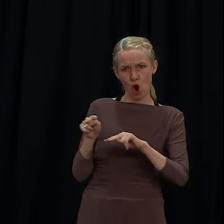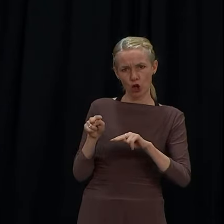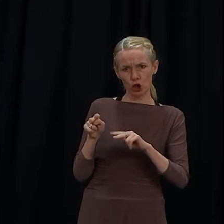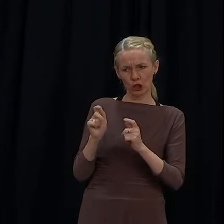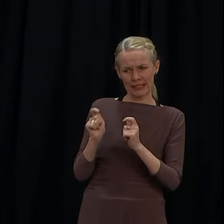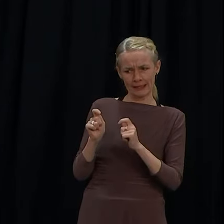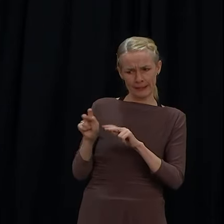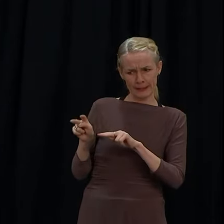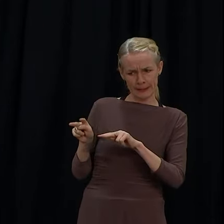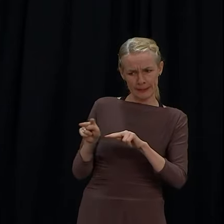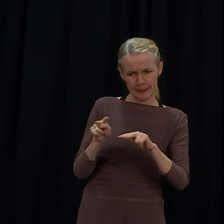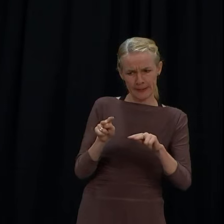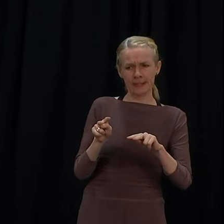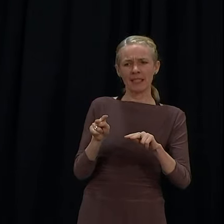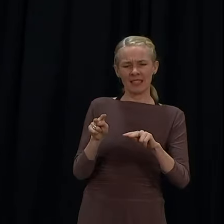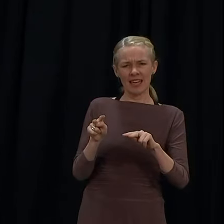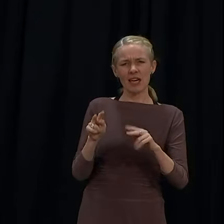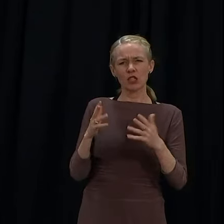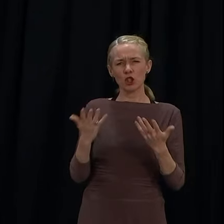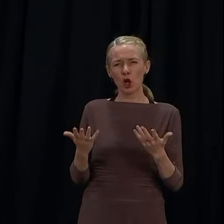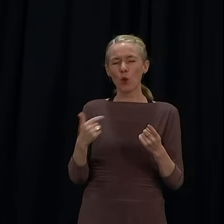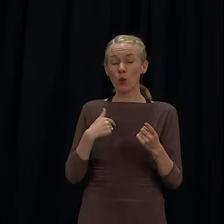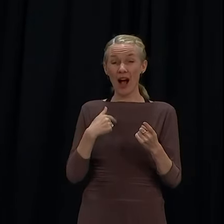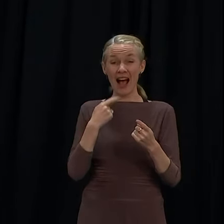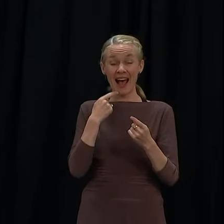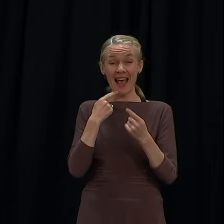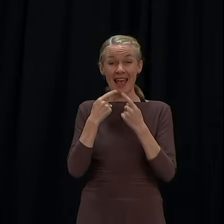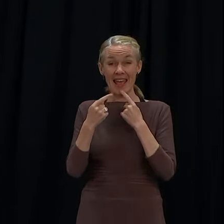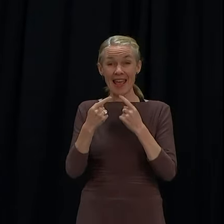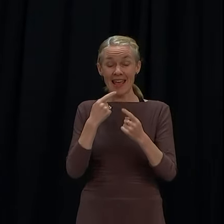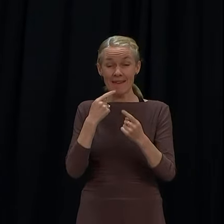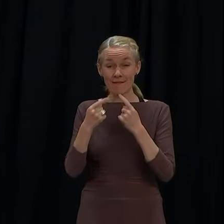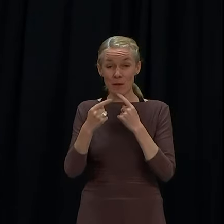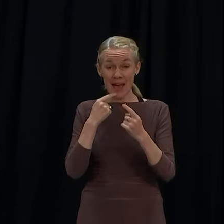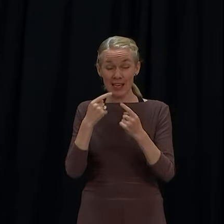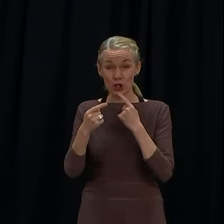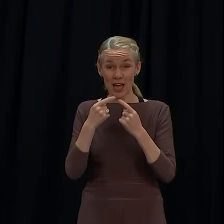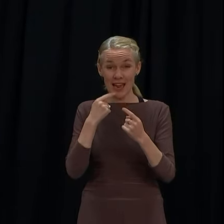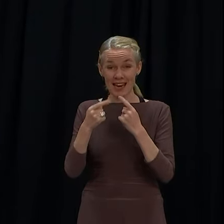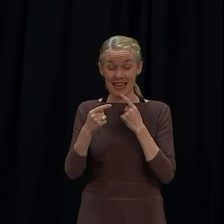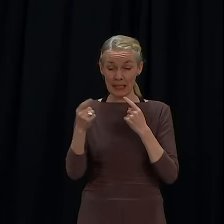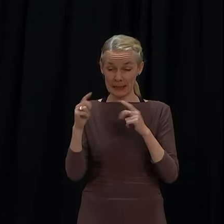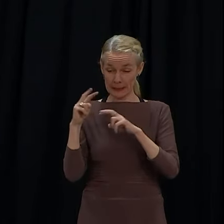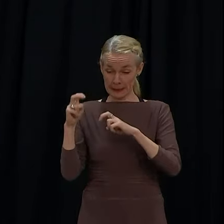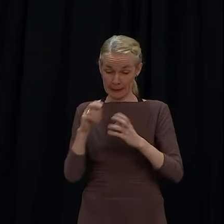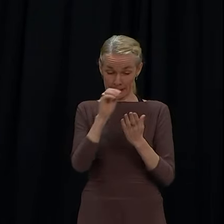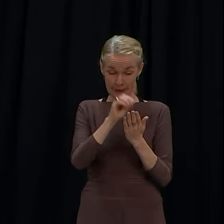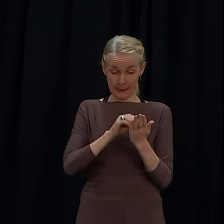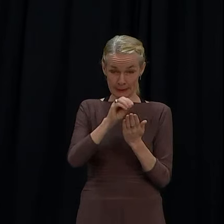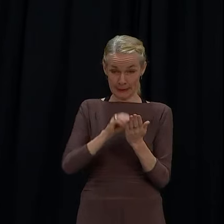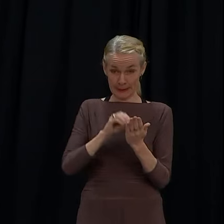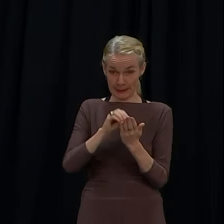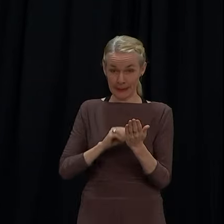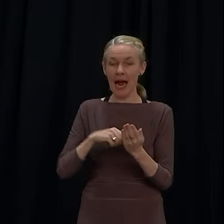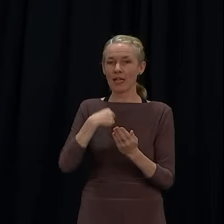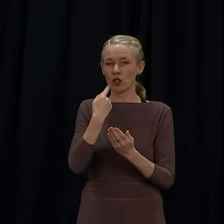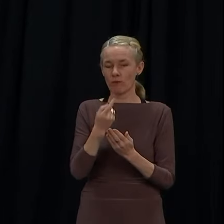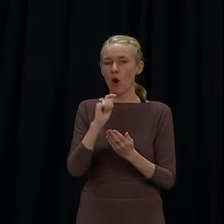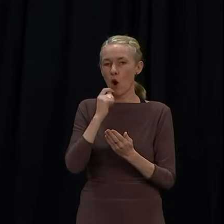can safely move in that area? Those decisions we'll use with the very latest data, and we'll be looking to make those decisions tomorrow.